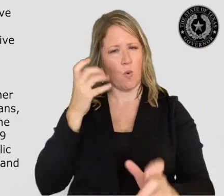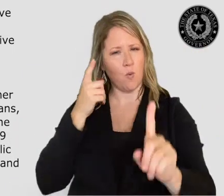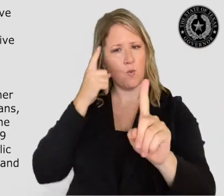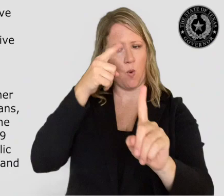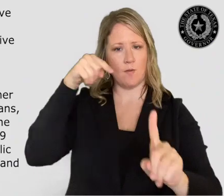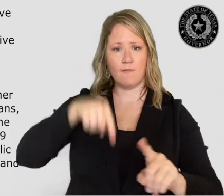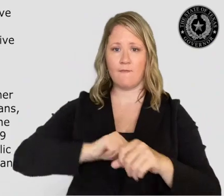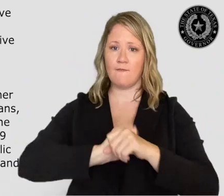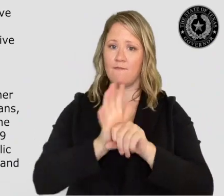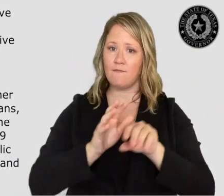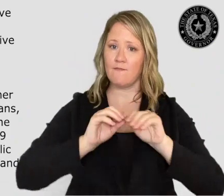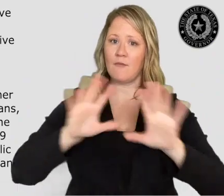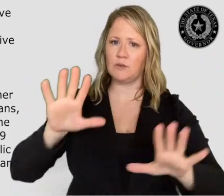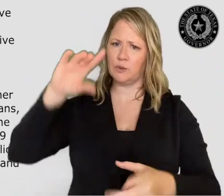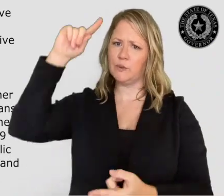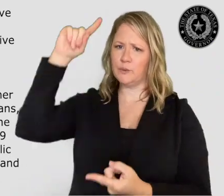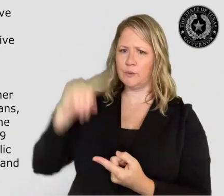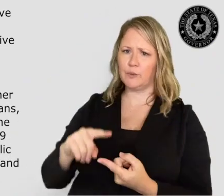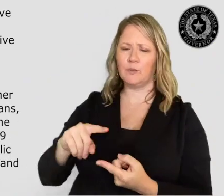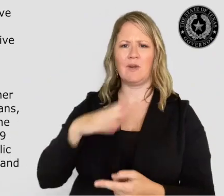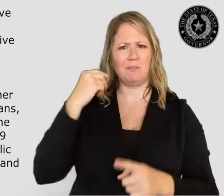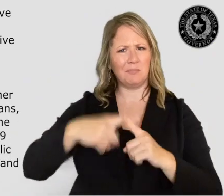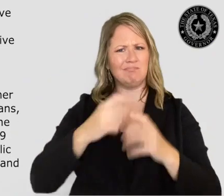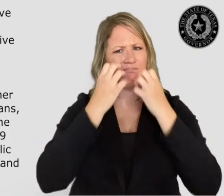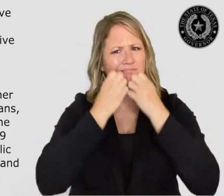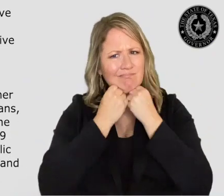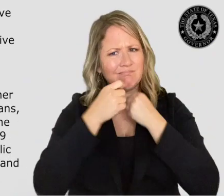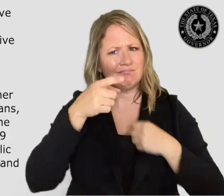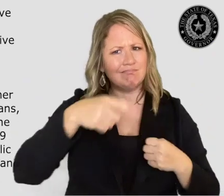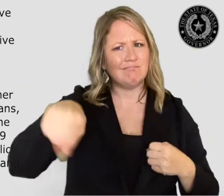and safety, and